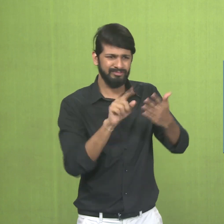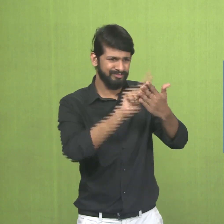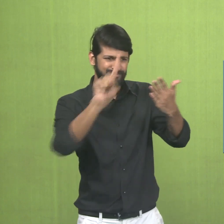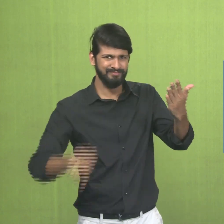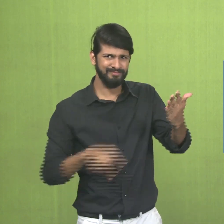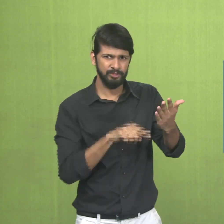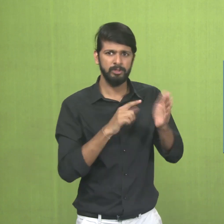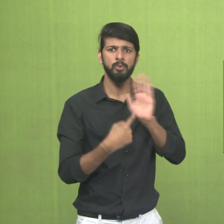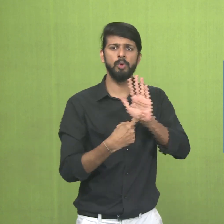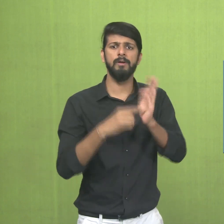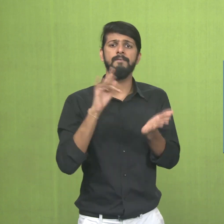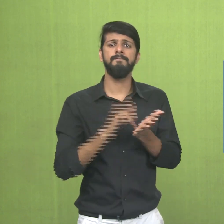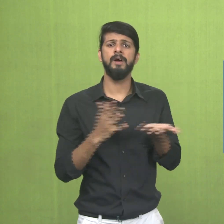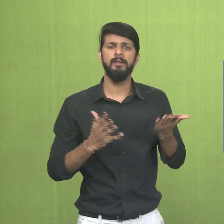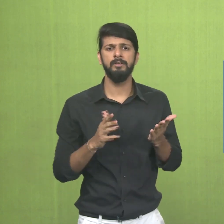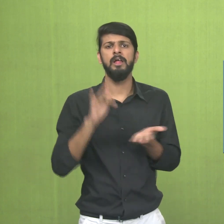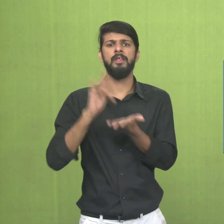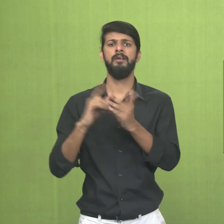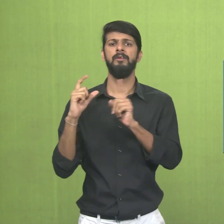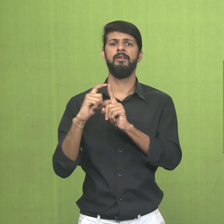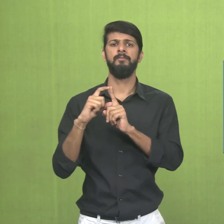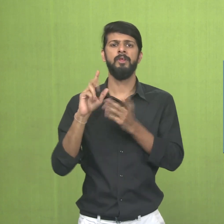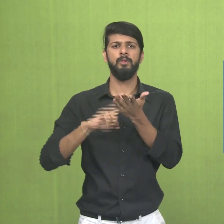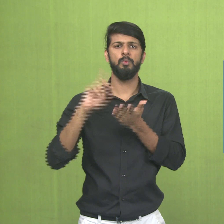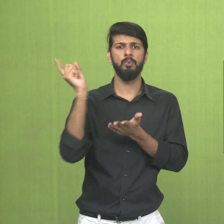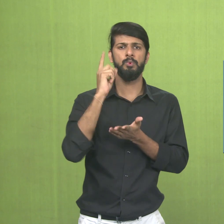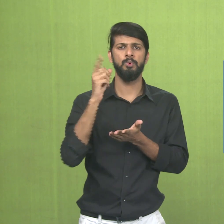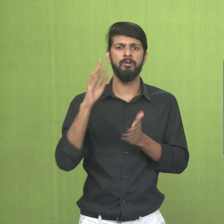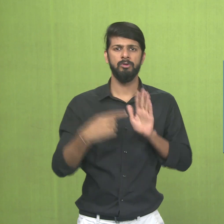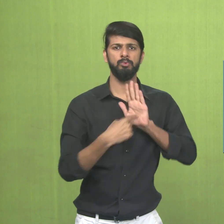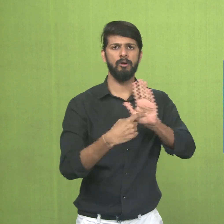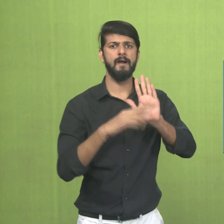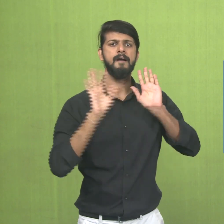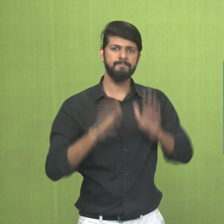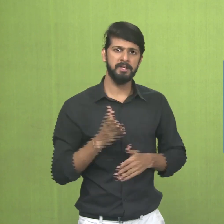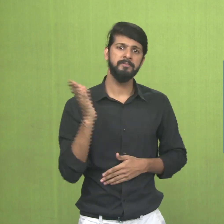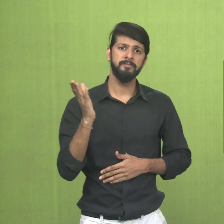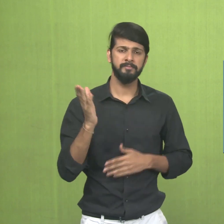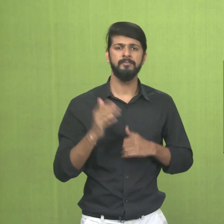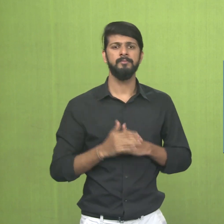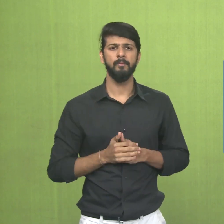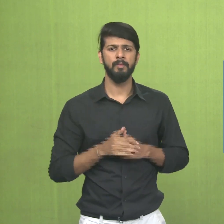The collection, that is, where is this painting displayed now? It is at the National Gallery of Modern Art in New